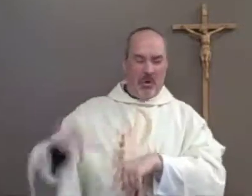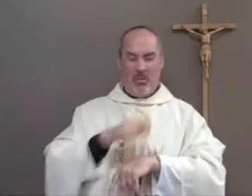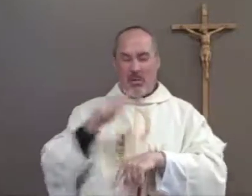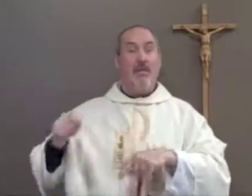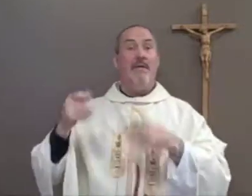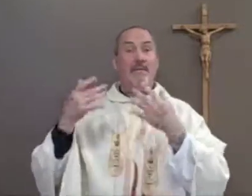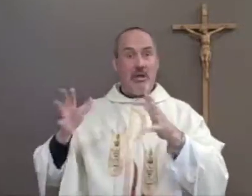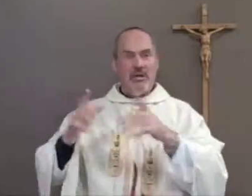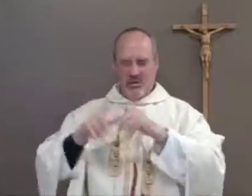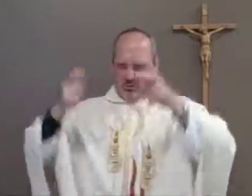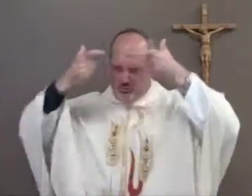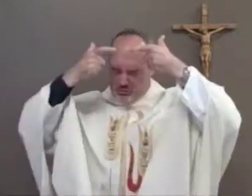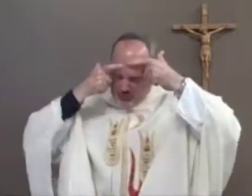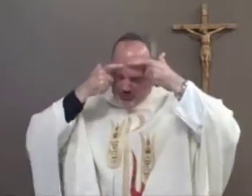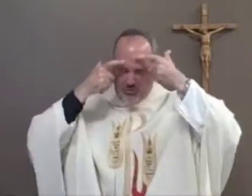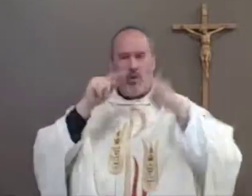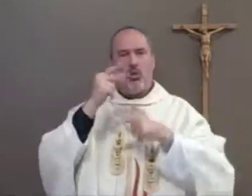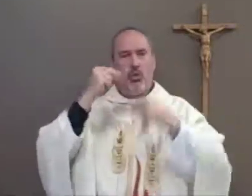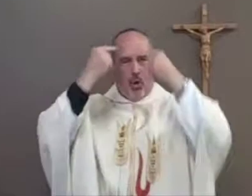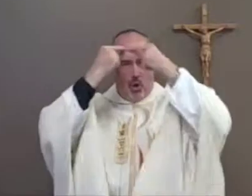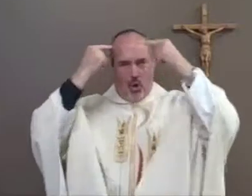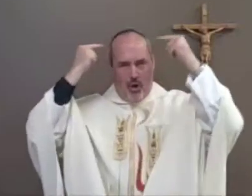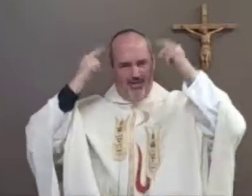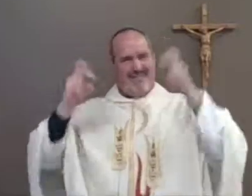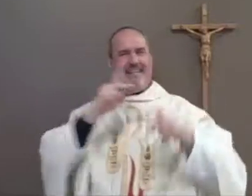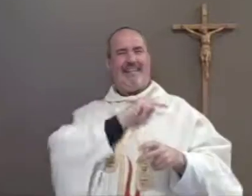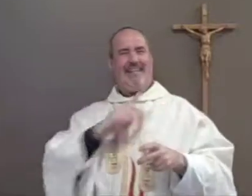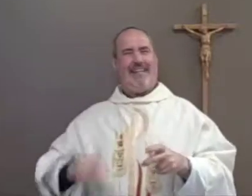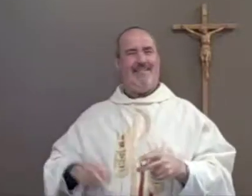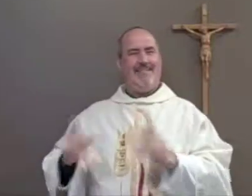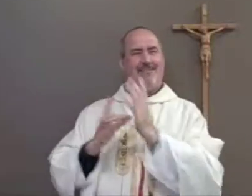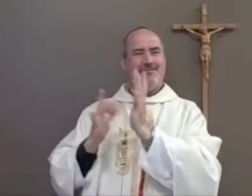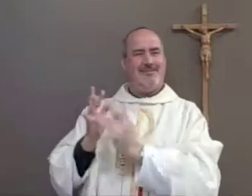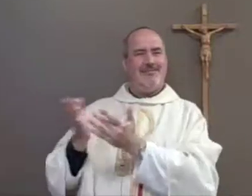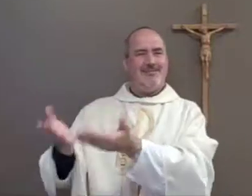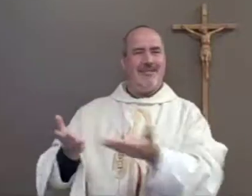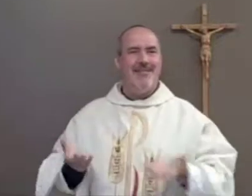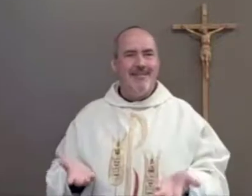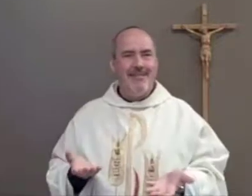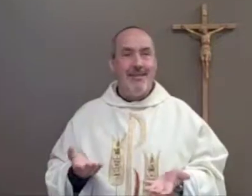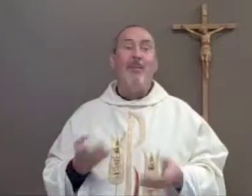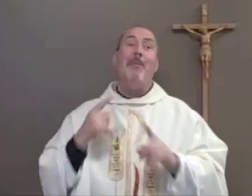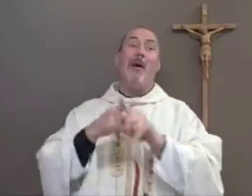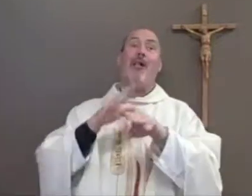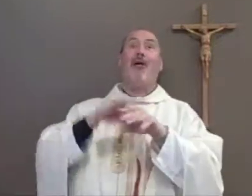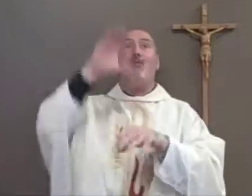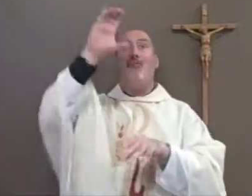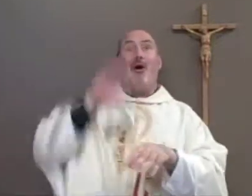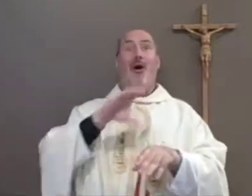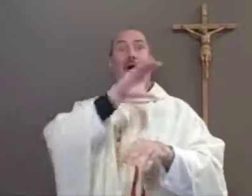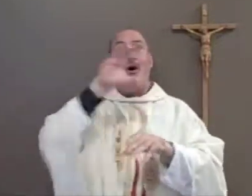The soldiers whipped and beat him and placed a crown of thorns on his head to mock him as the King of the